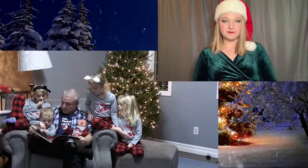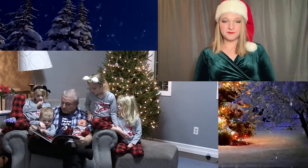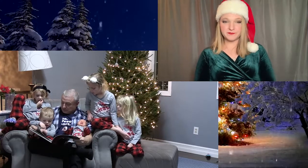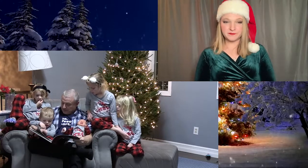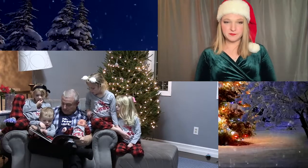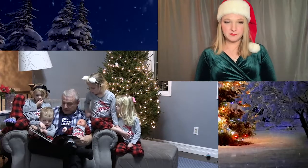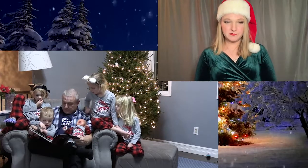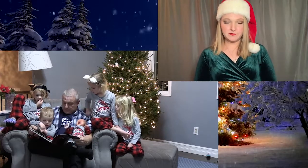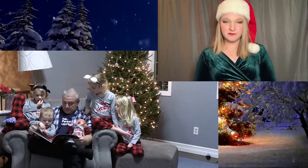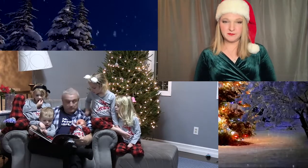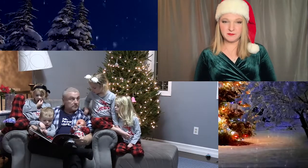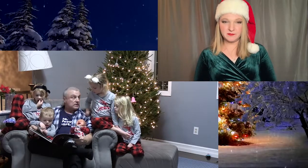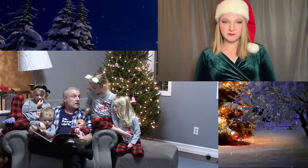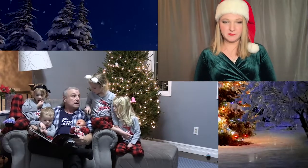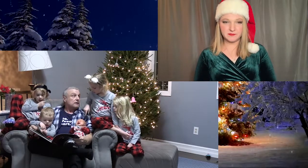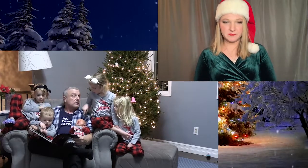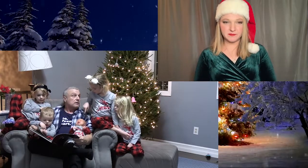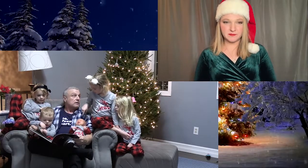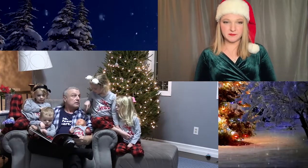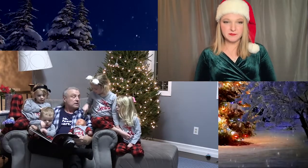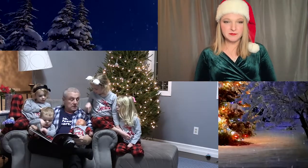that's your great-grandpa.